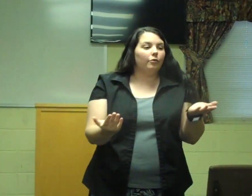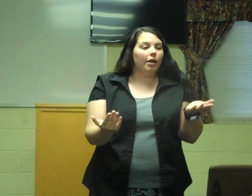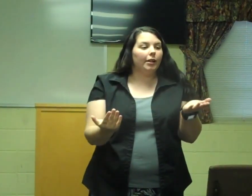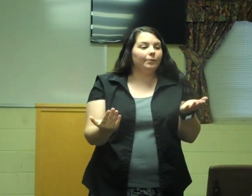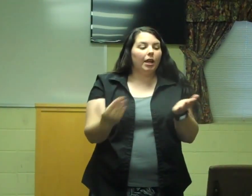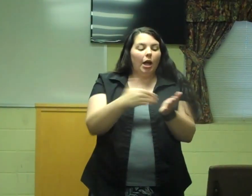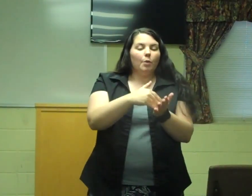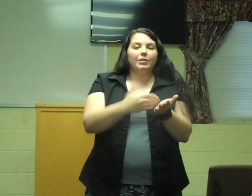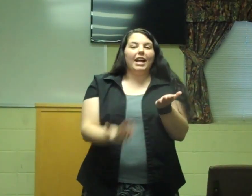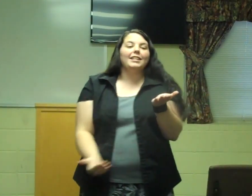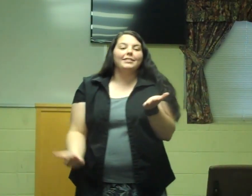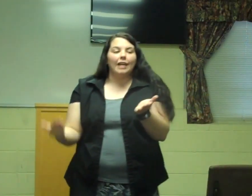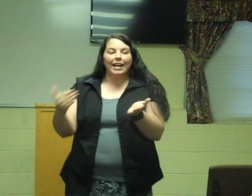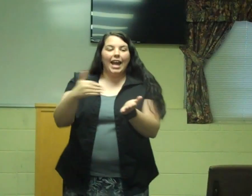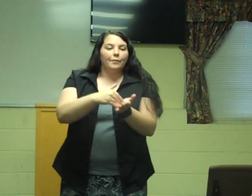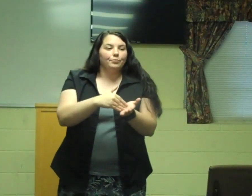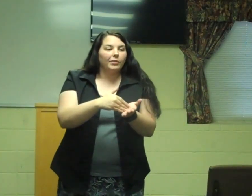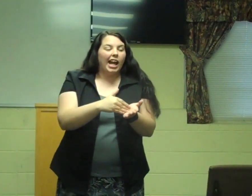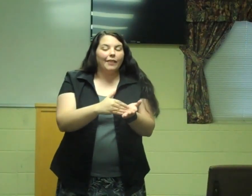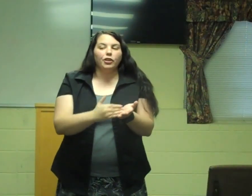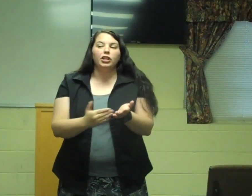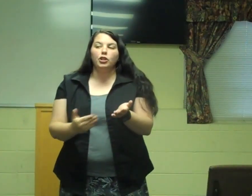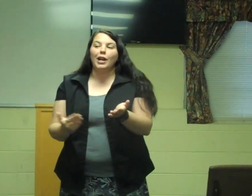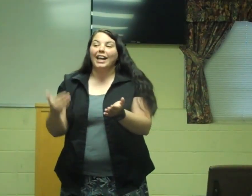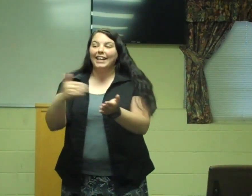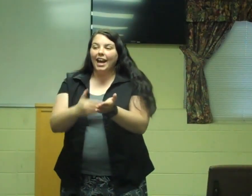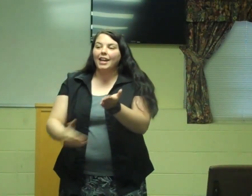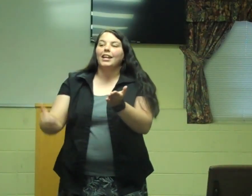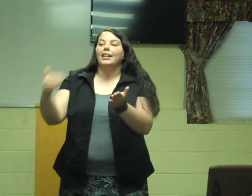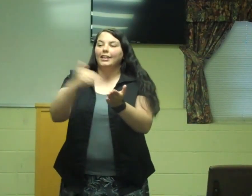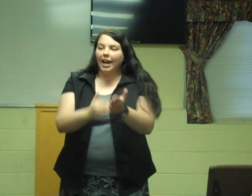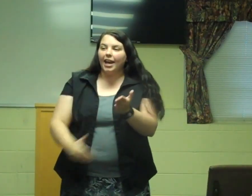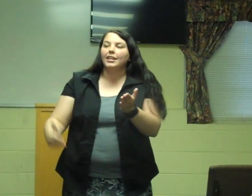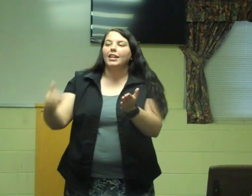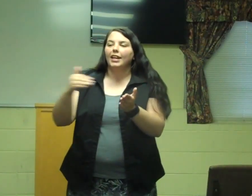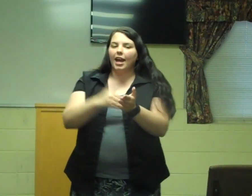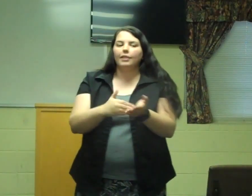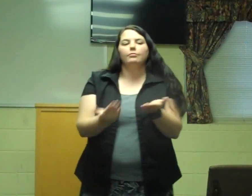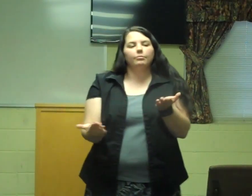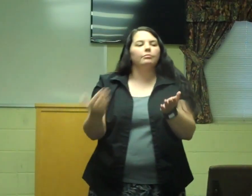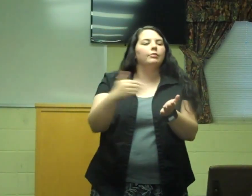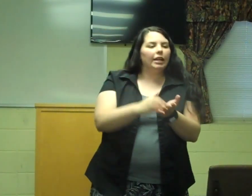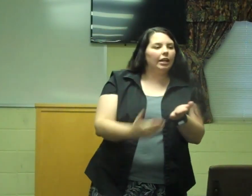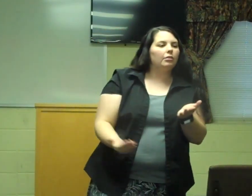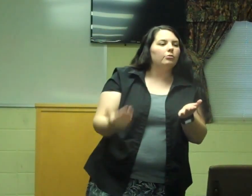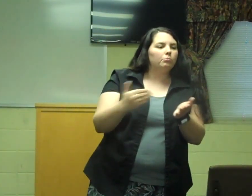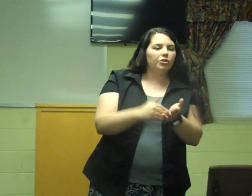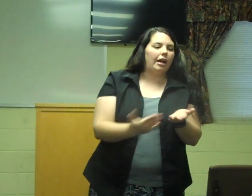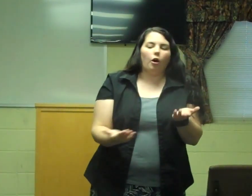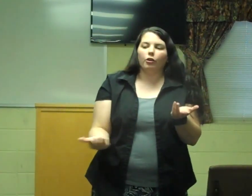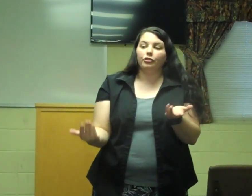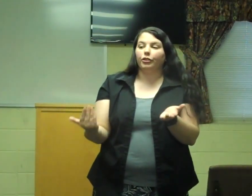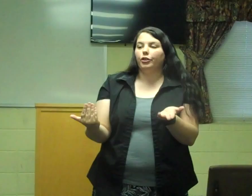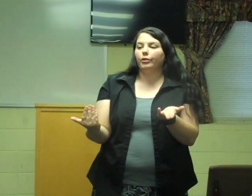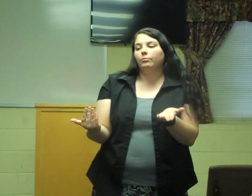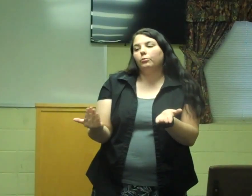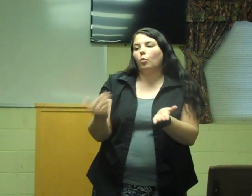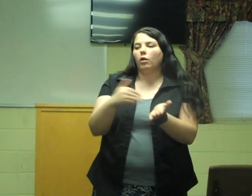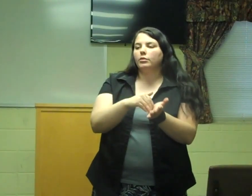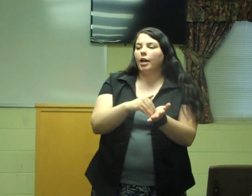no idea. But that is again. If you're going to do it again and again and again, just going to do it once